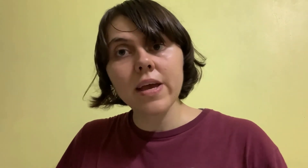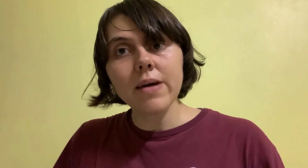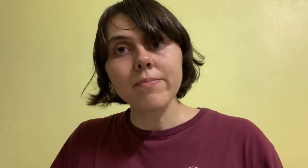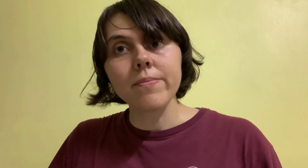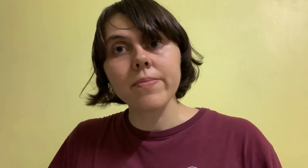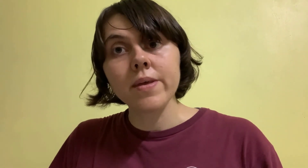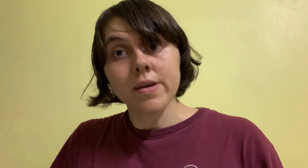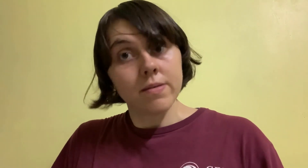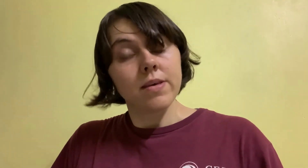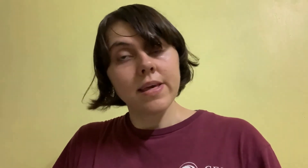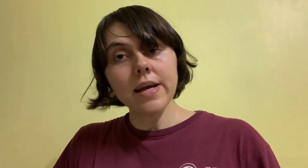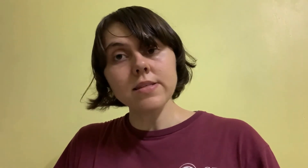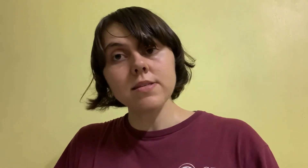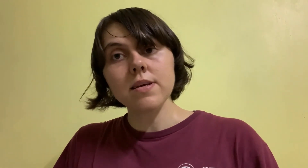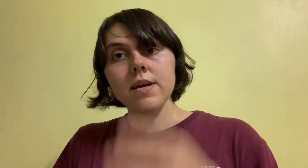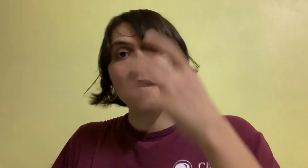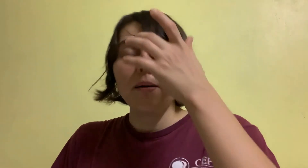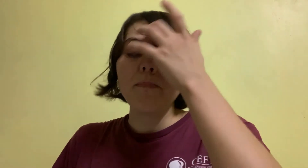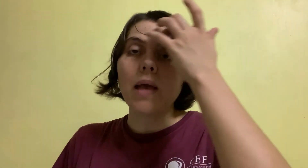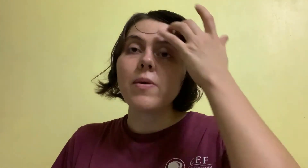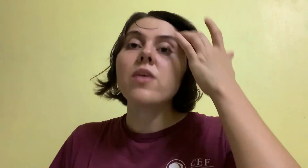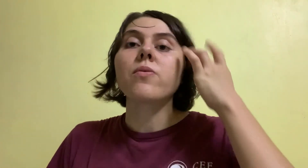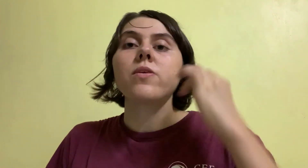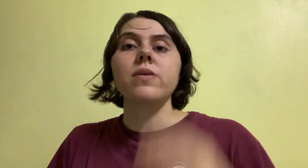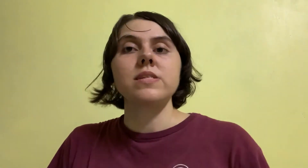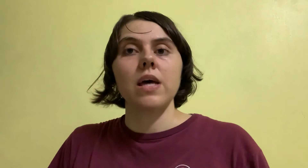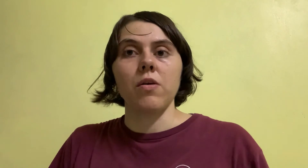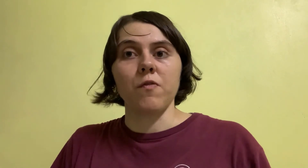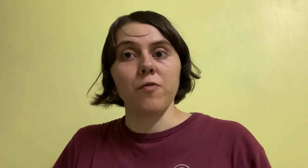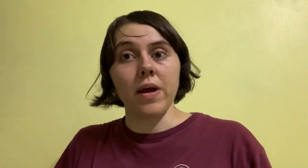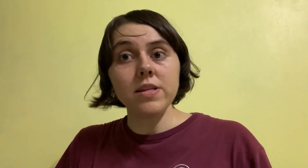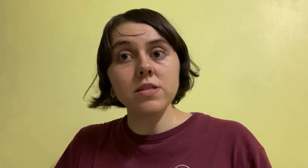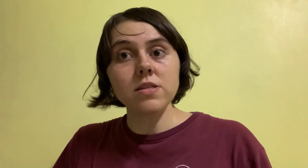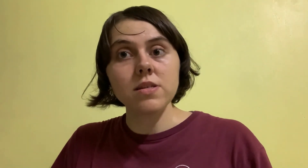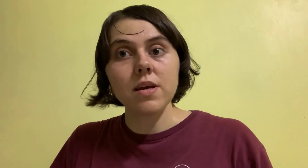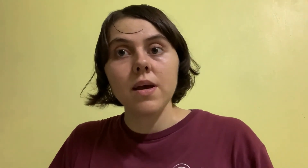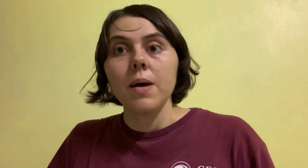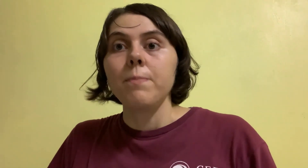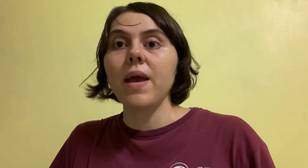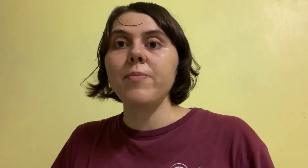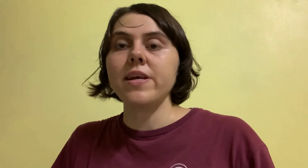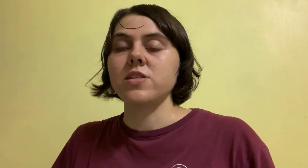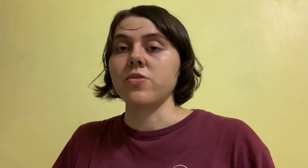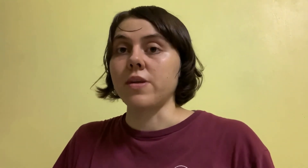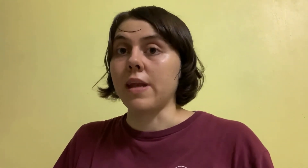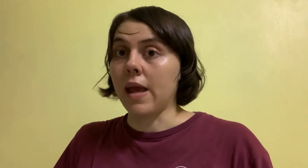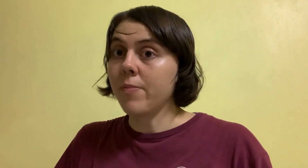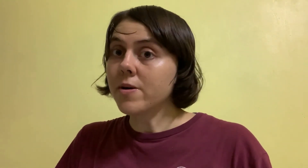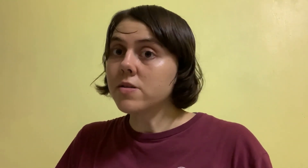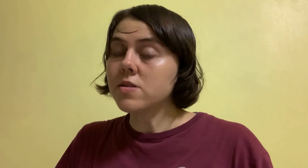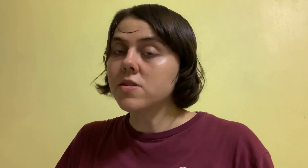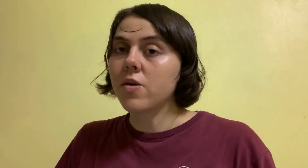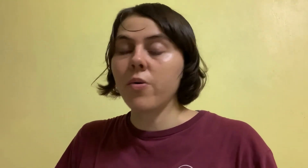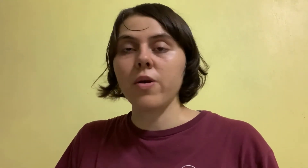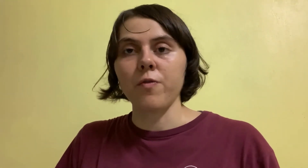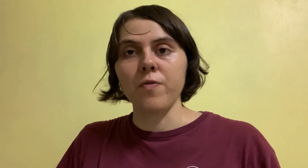him. Yes, maybe you can tell your friends. Maybe it's your neighbors or your